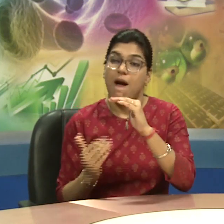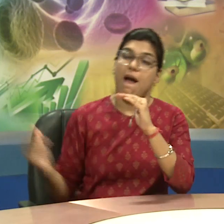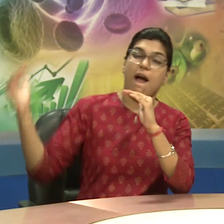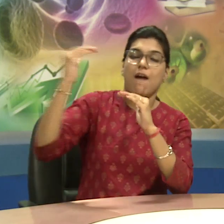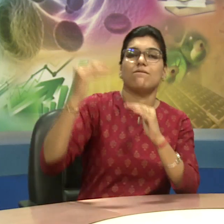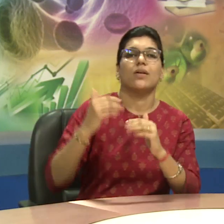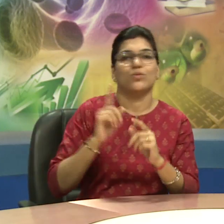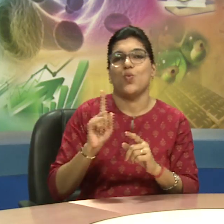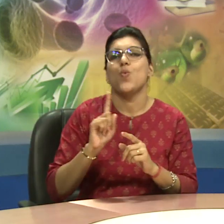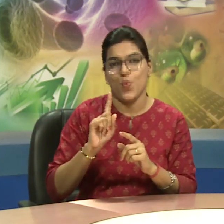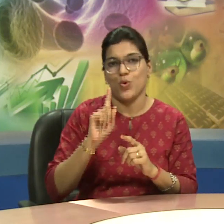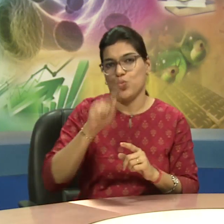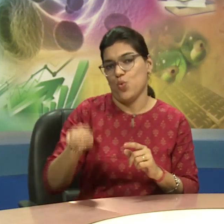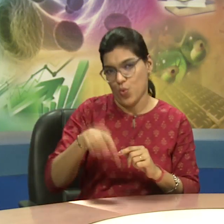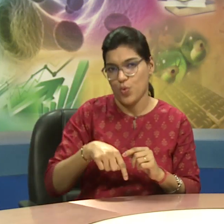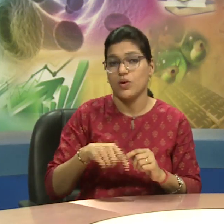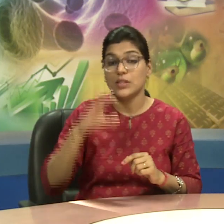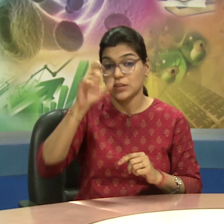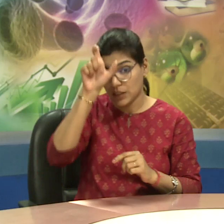It will be a balanced amount.